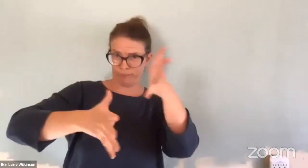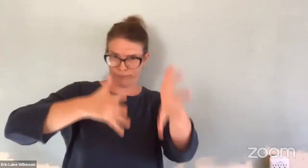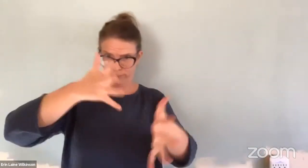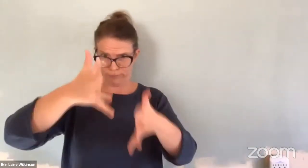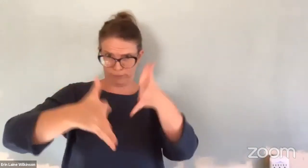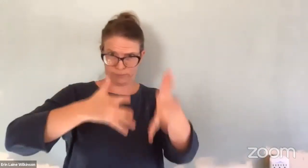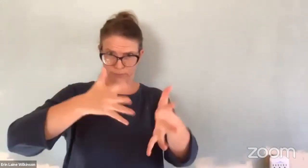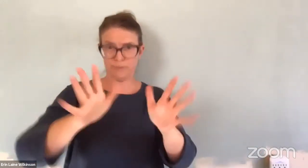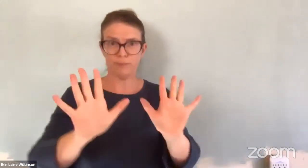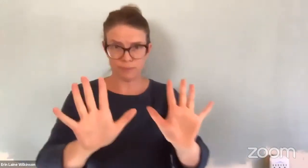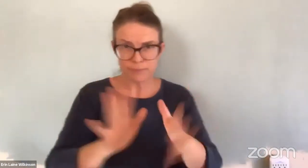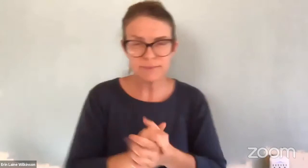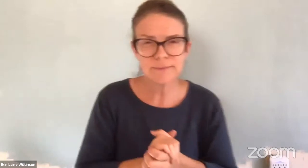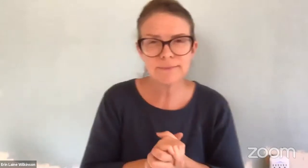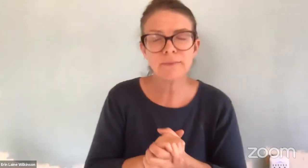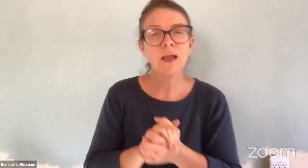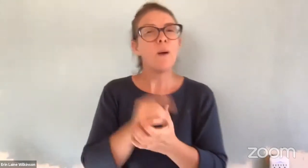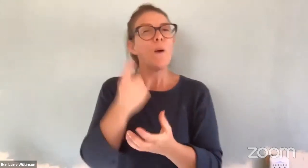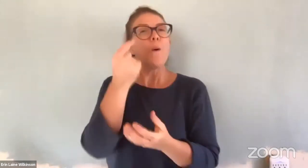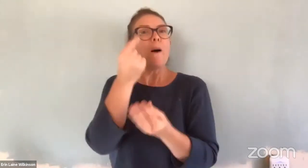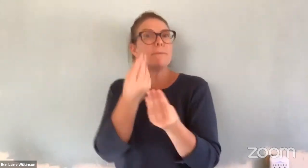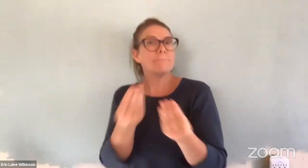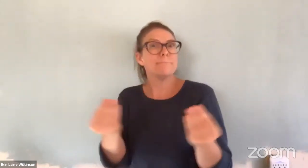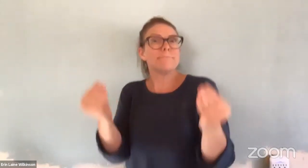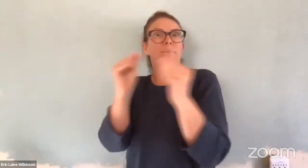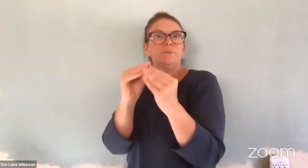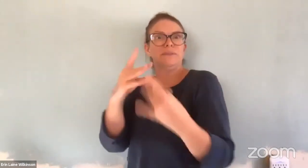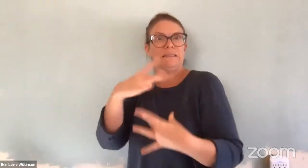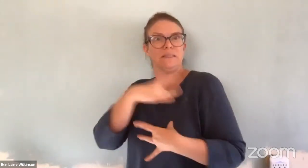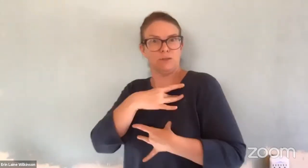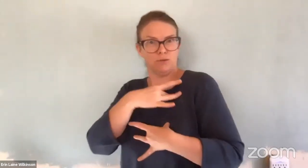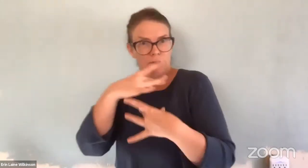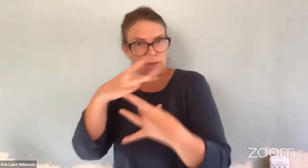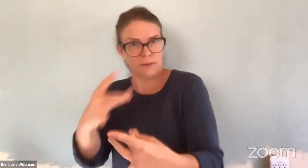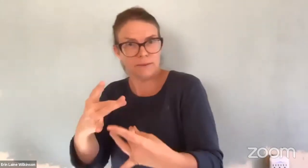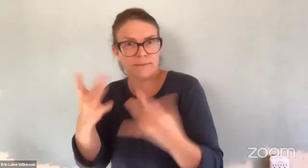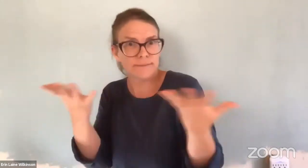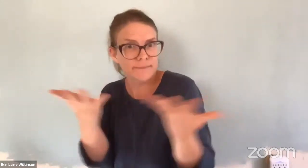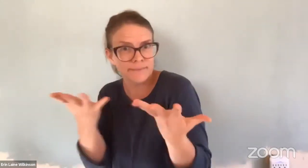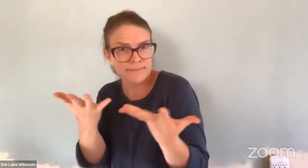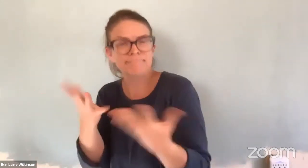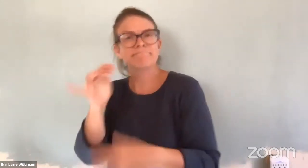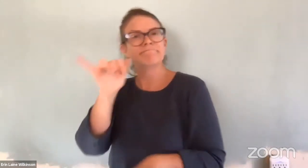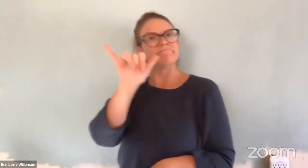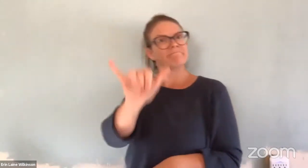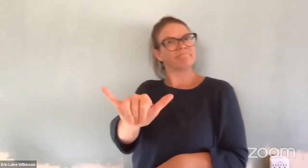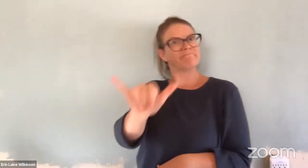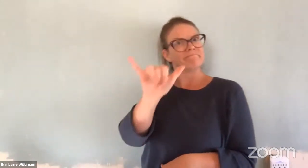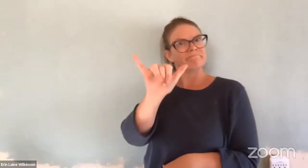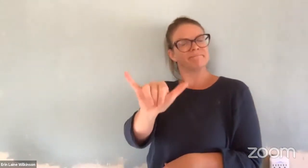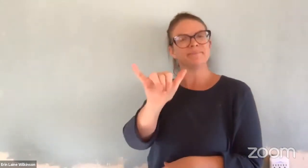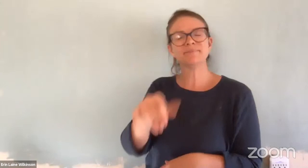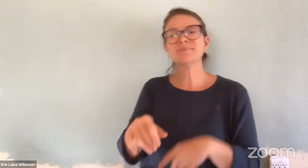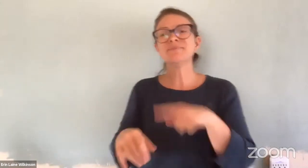people and hearing people in these Indigenous communities, and they all are signing. And there's one more interesting thing that I want